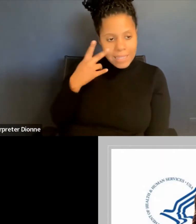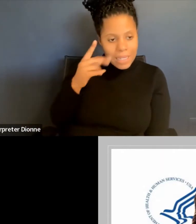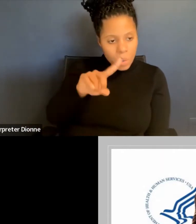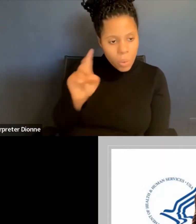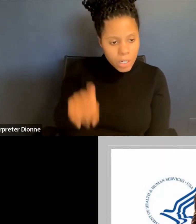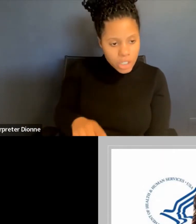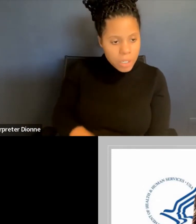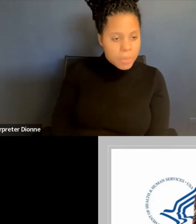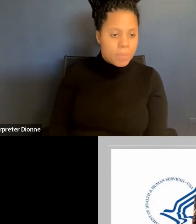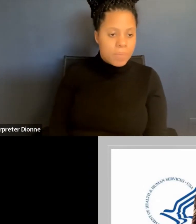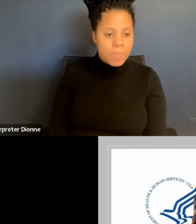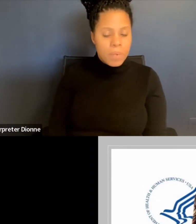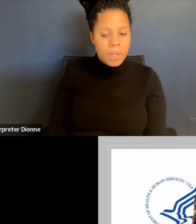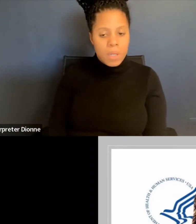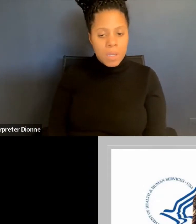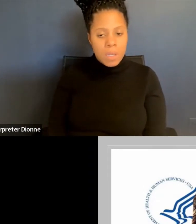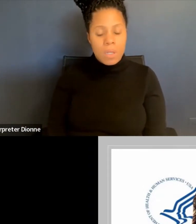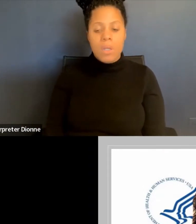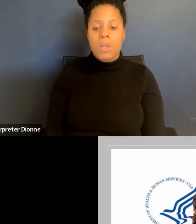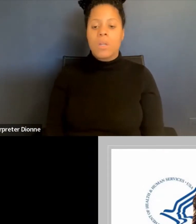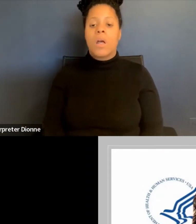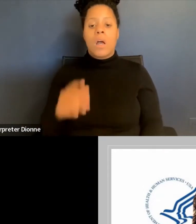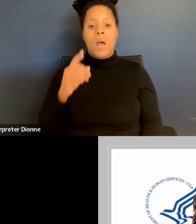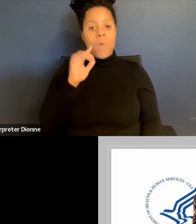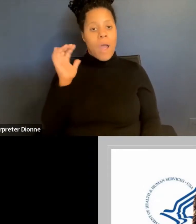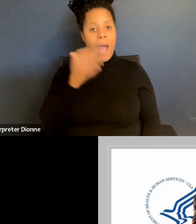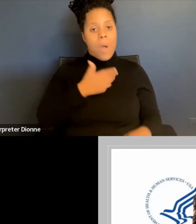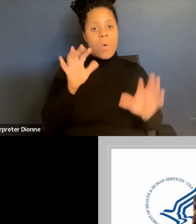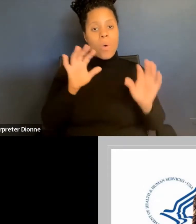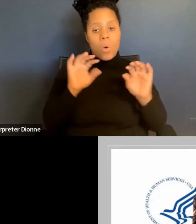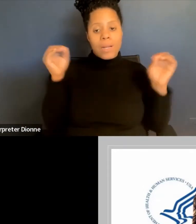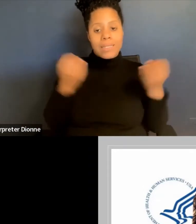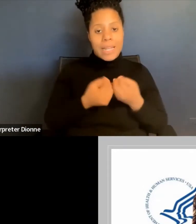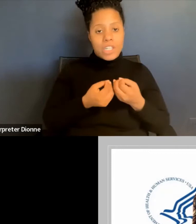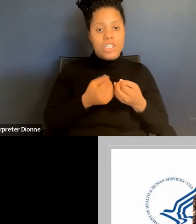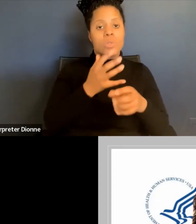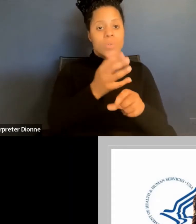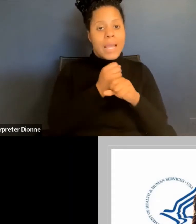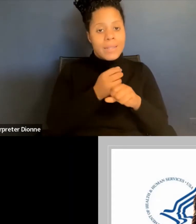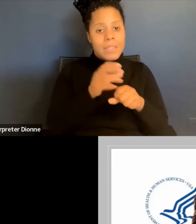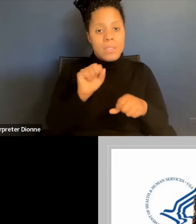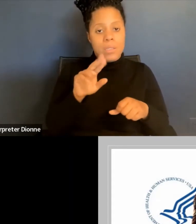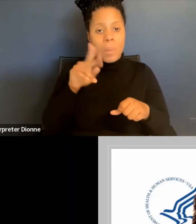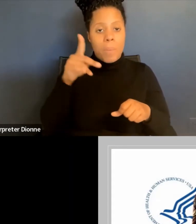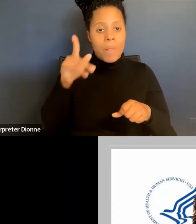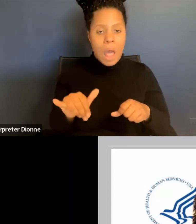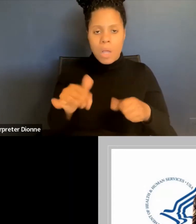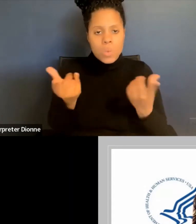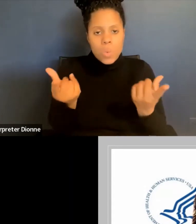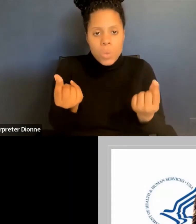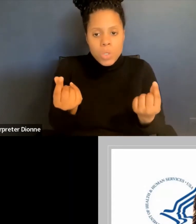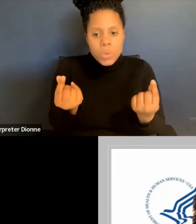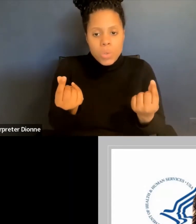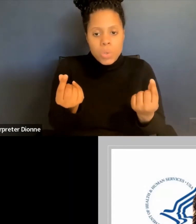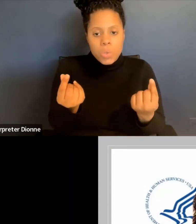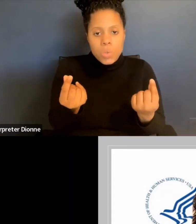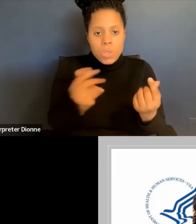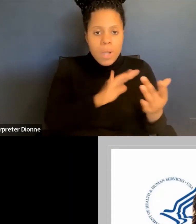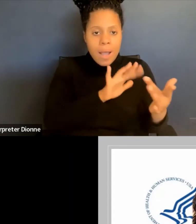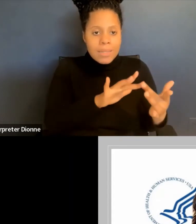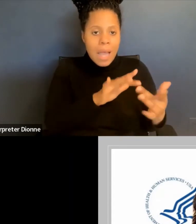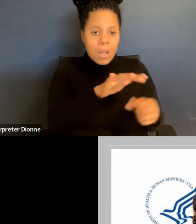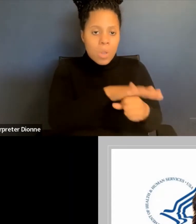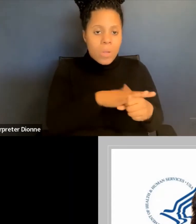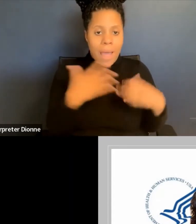So for our organization to access these supplies, do we have to go through our local health clinics and